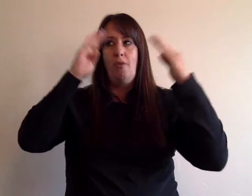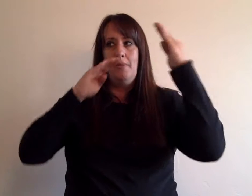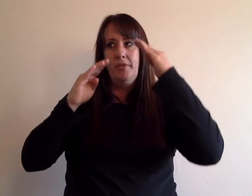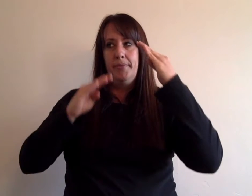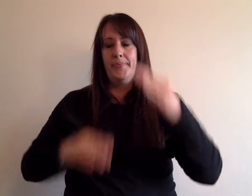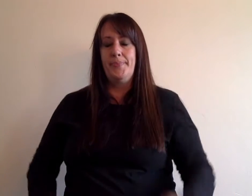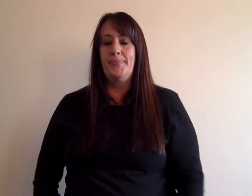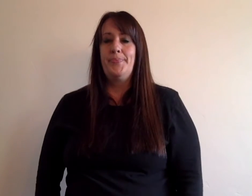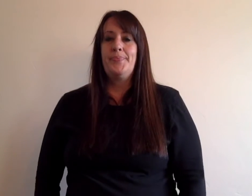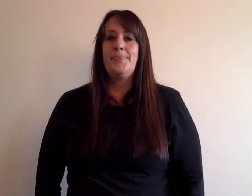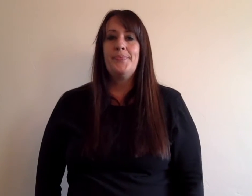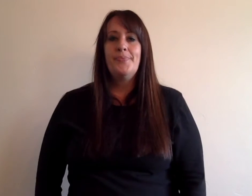He's trouble.